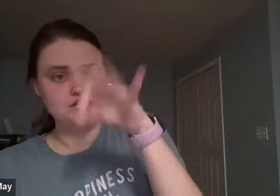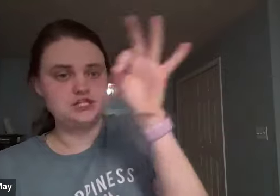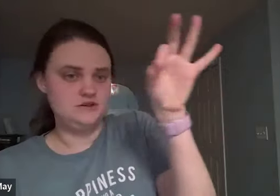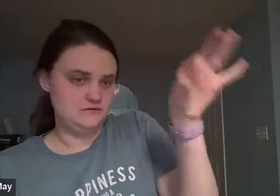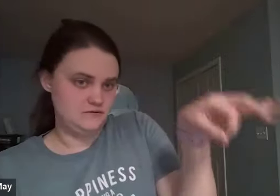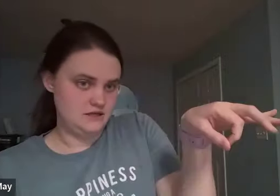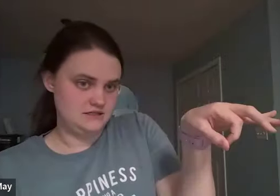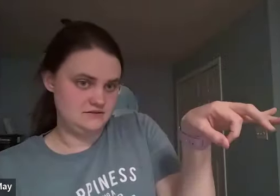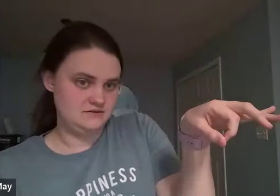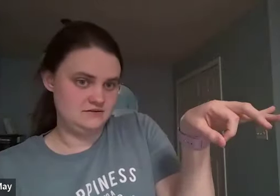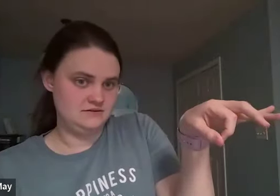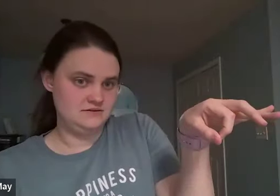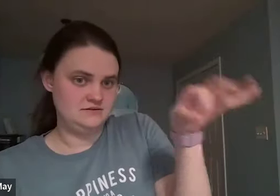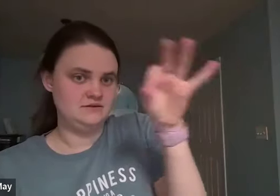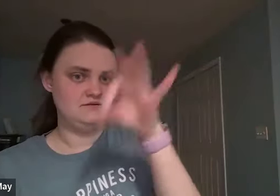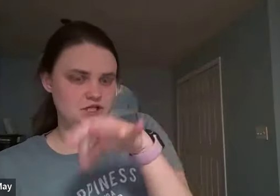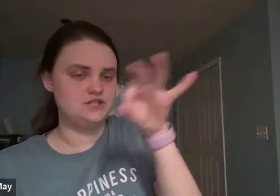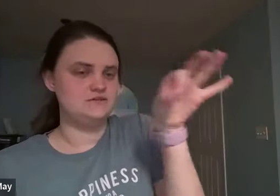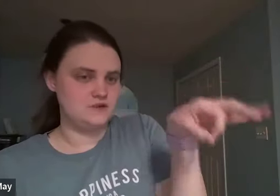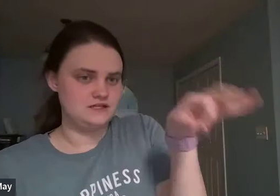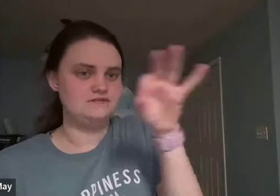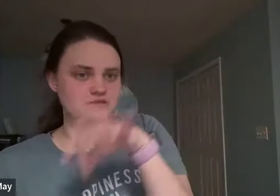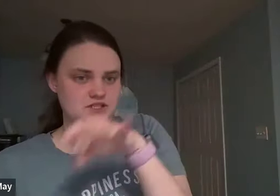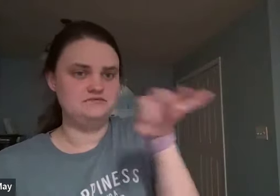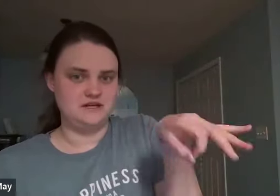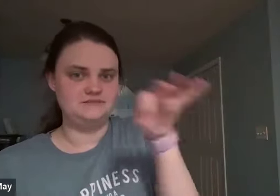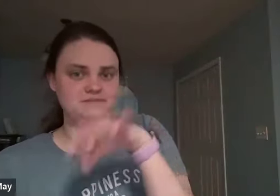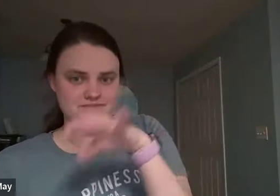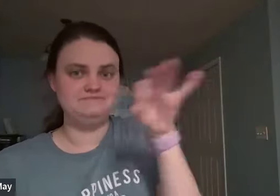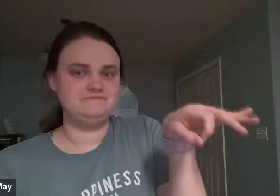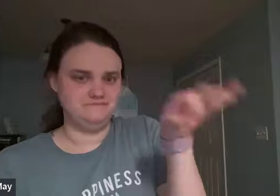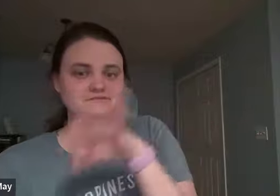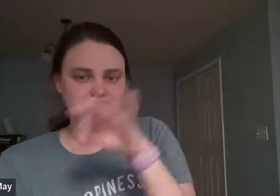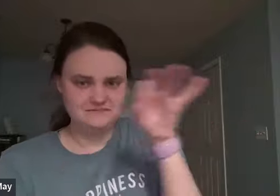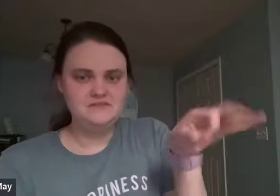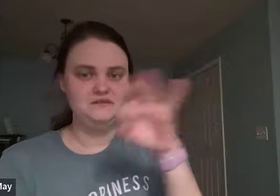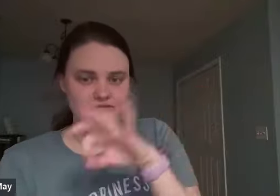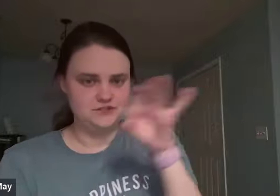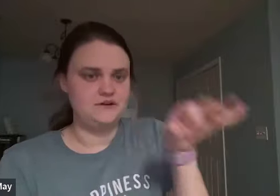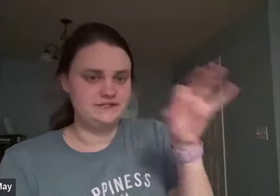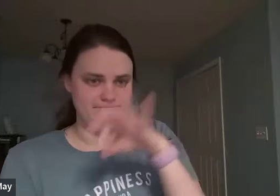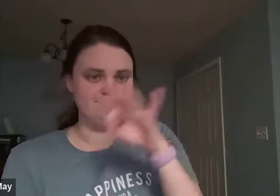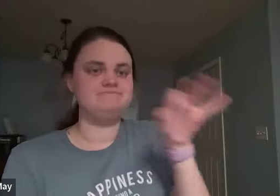French fries. French fries. French fries. French fries.